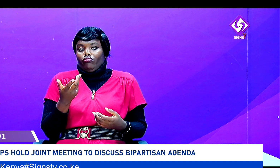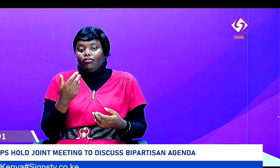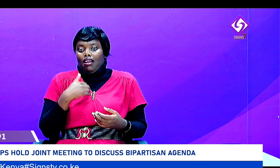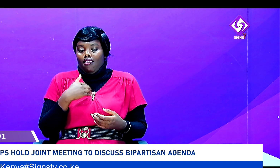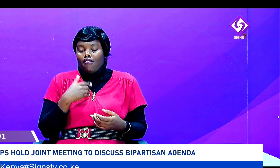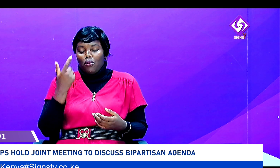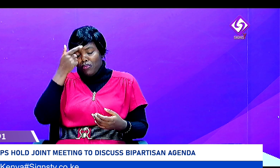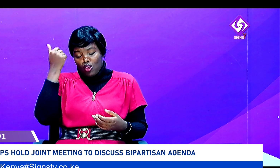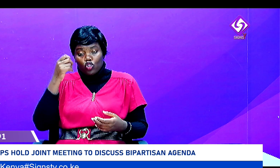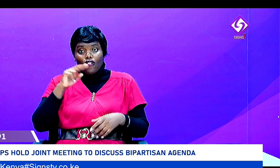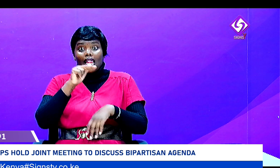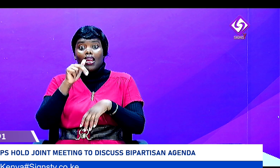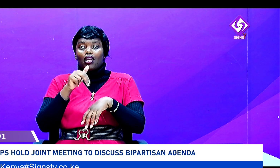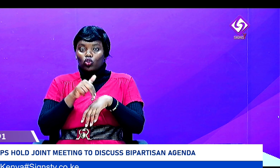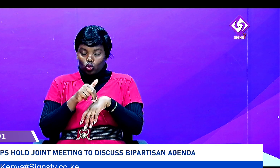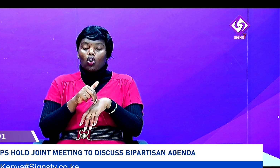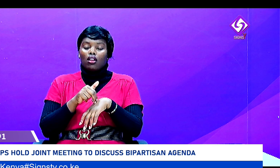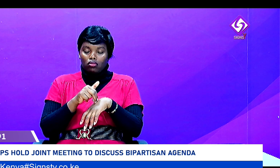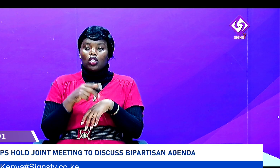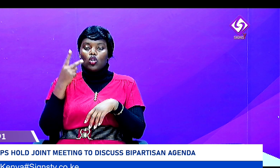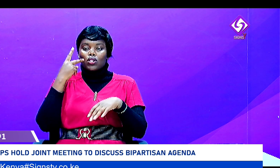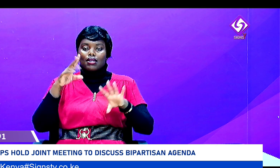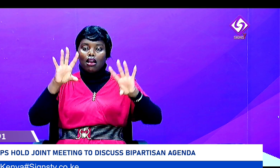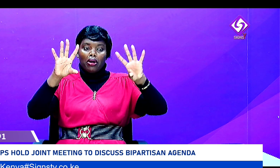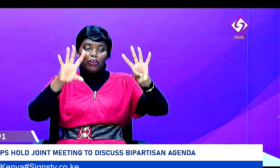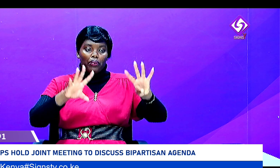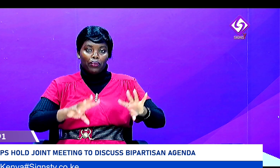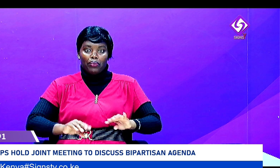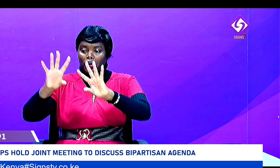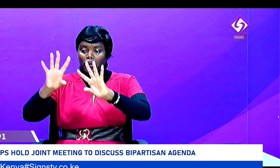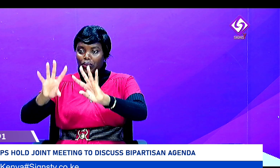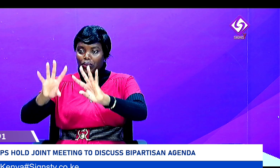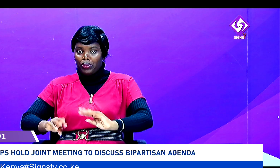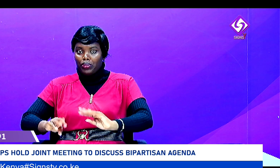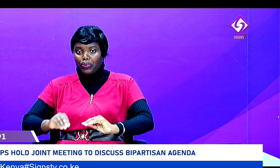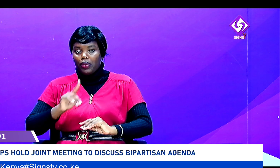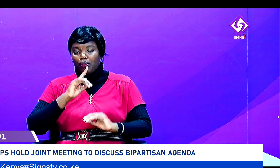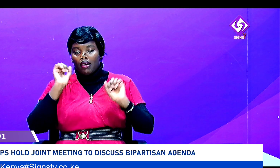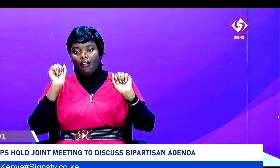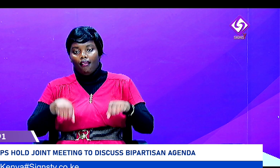from Odinga for the government to compensate the victim to ensure national